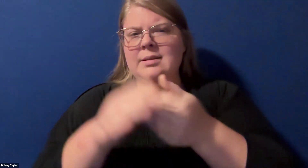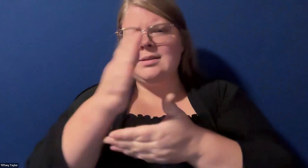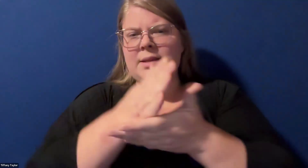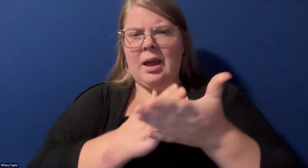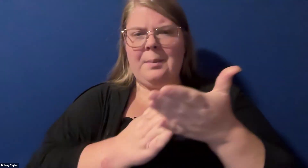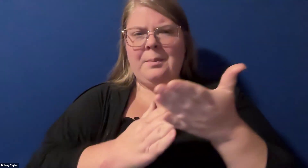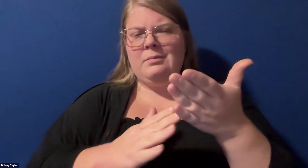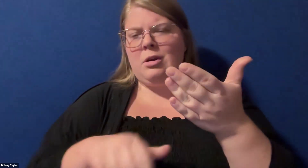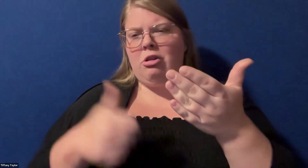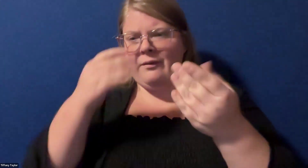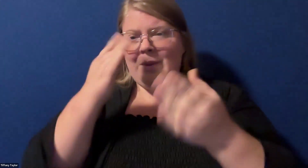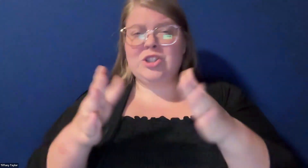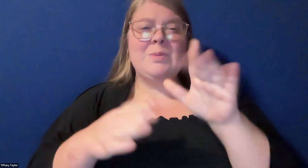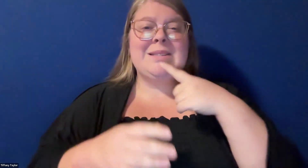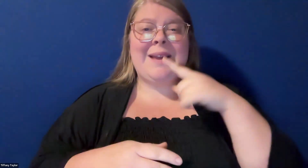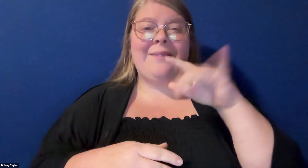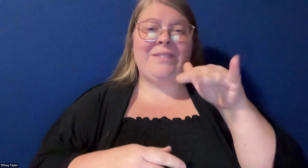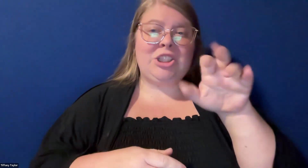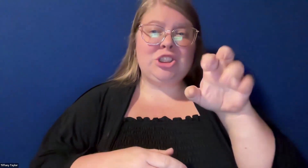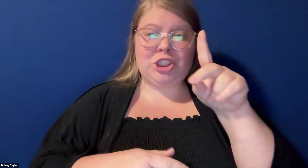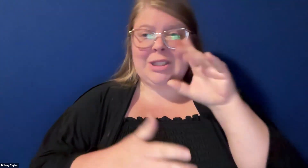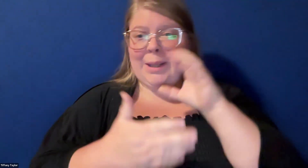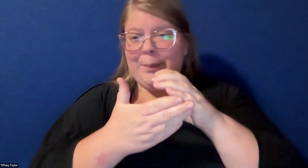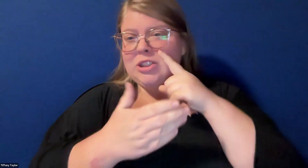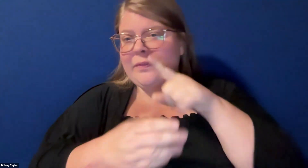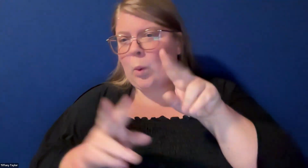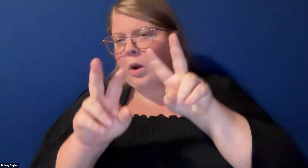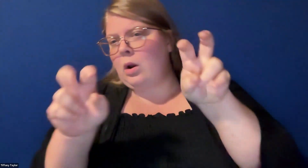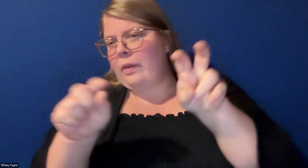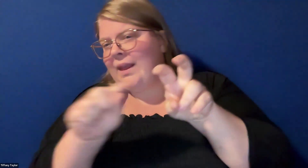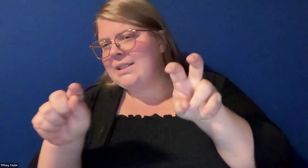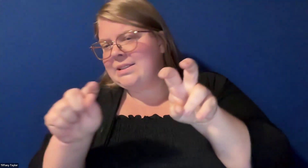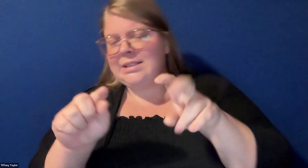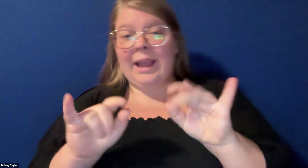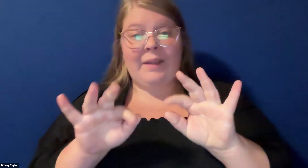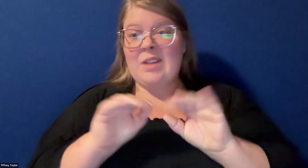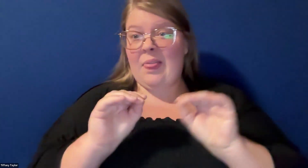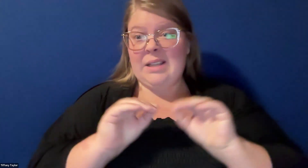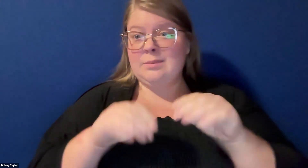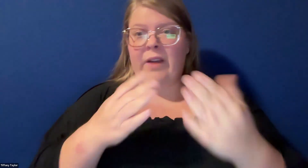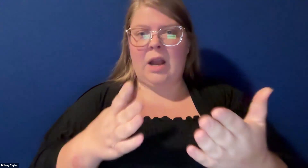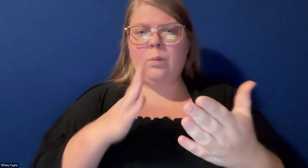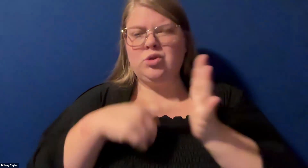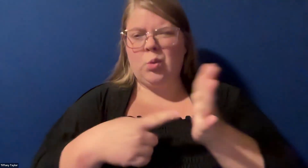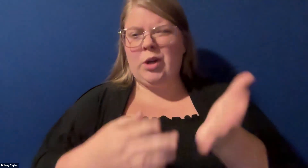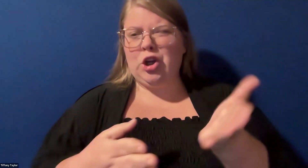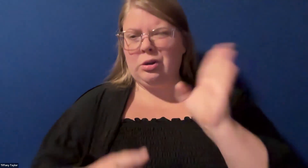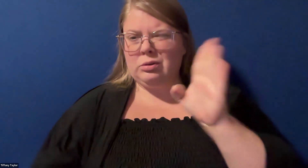this title. If anything is not provided, then it will be shown in here. So in this way, we can actually provide